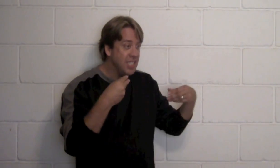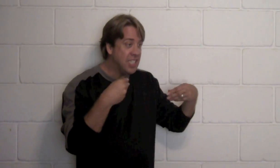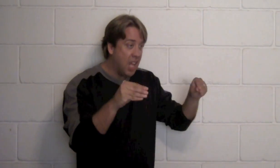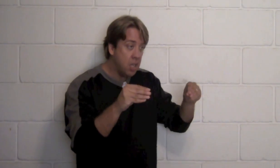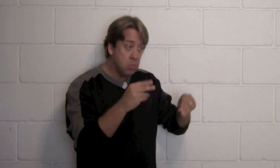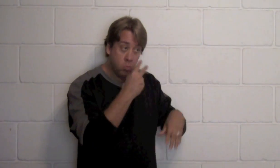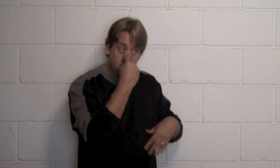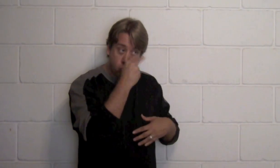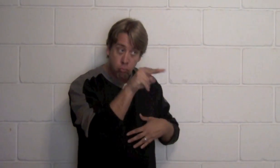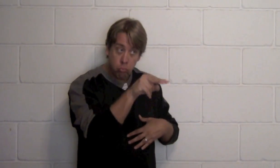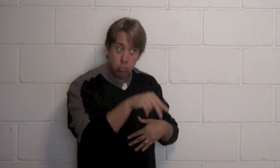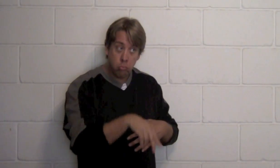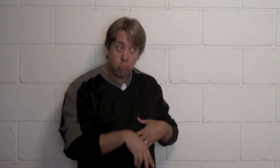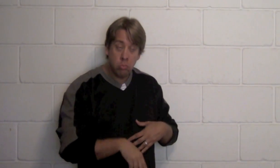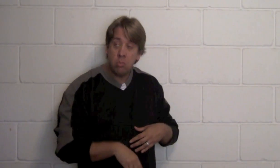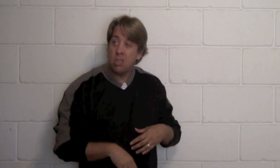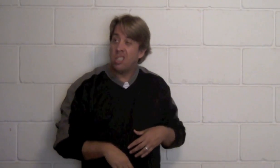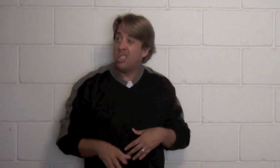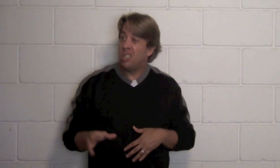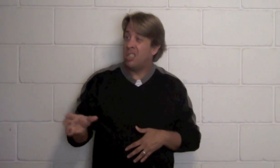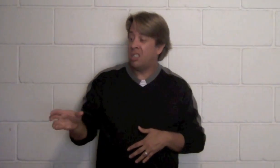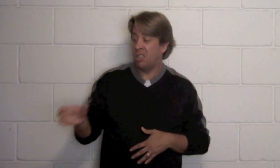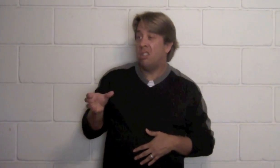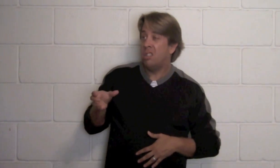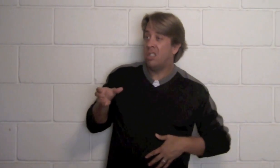Okay, I'll sell you this can of dog food, but I'm keeping an eye on you.